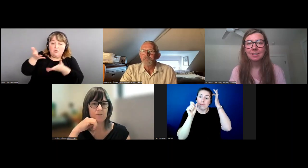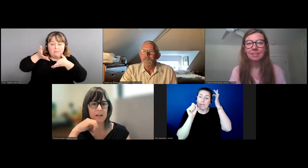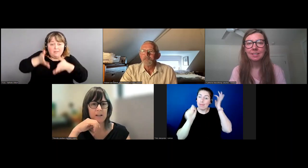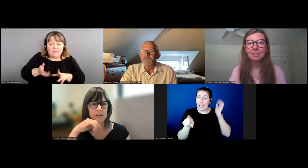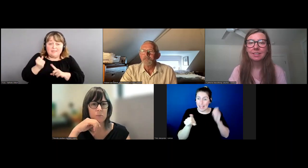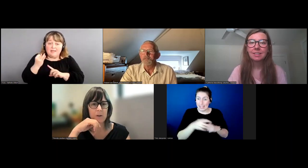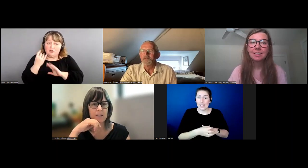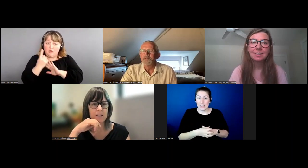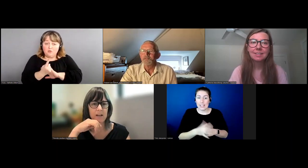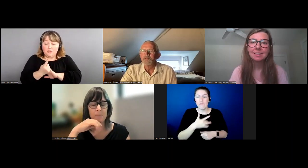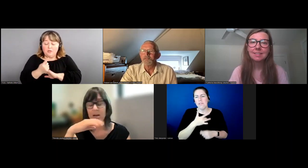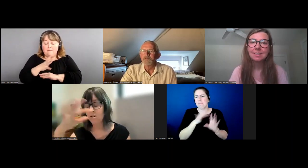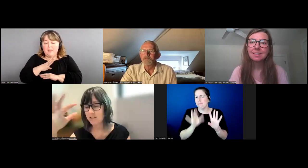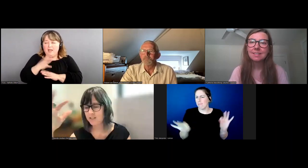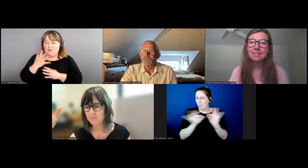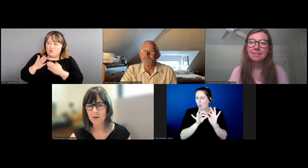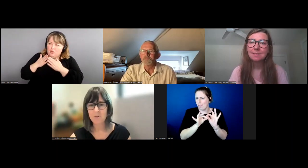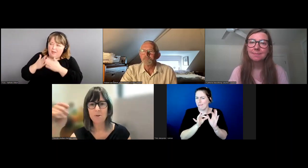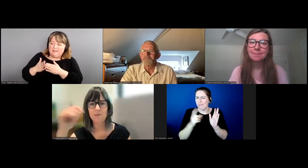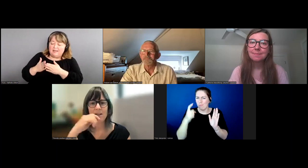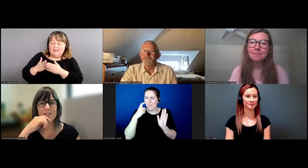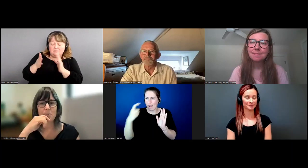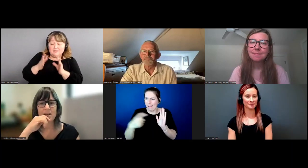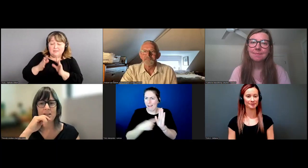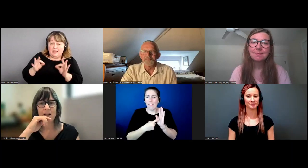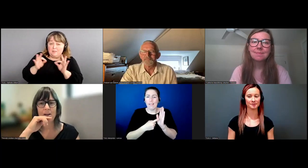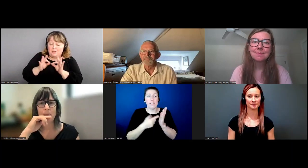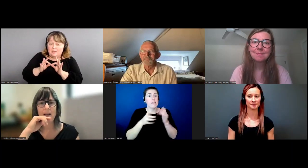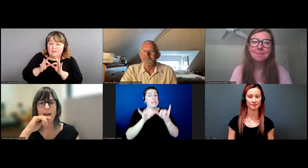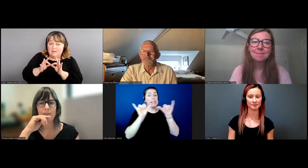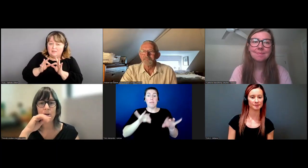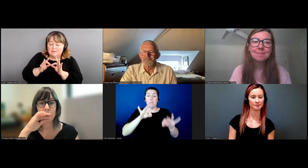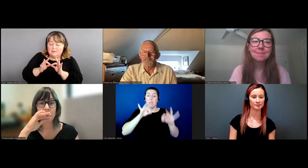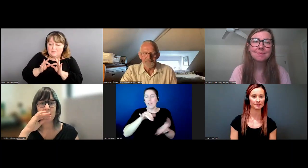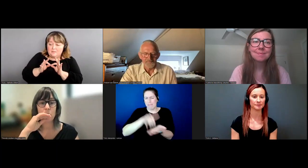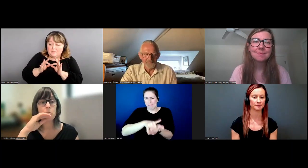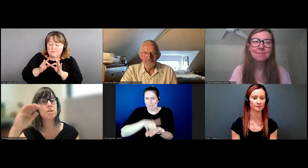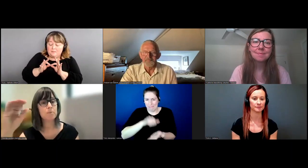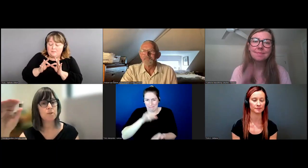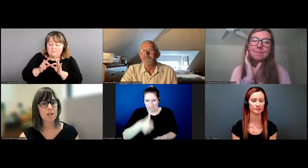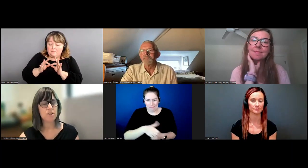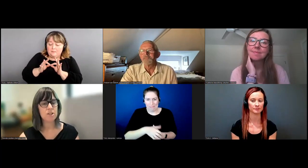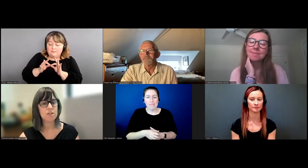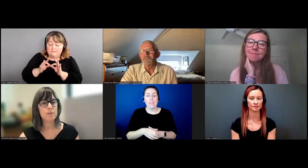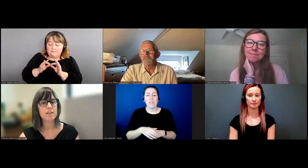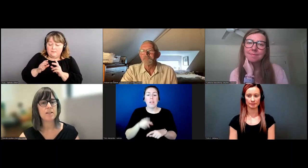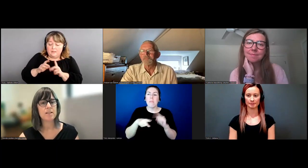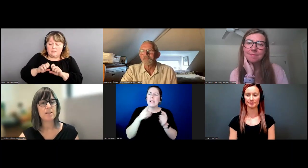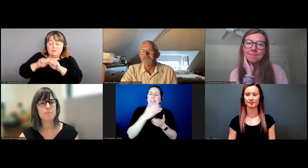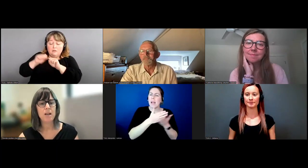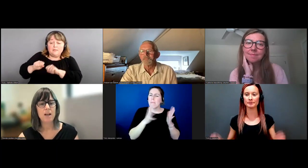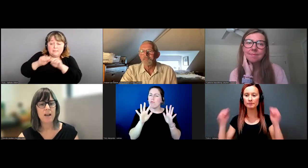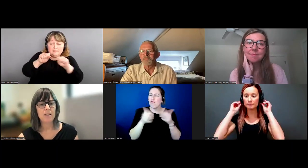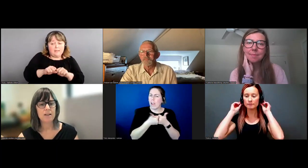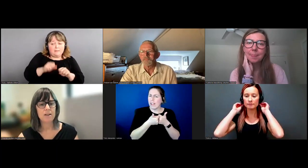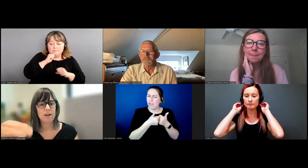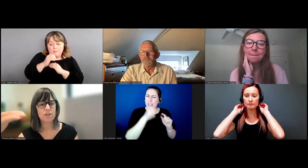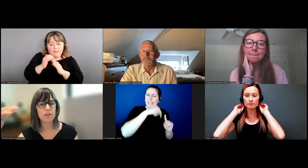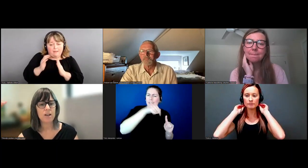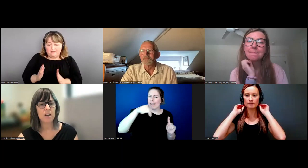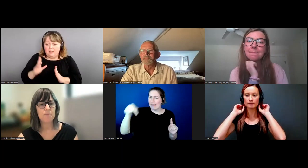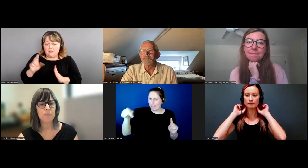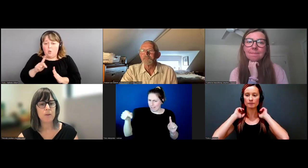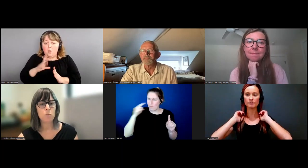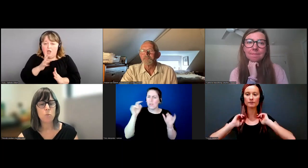to recognize what, I mean, all systems aren't perfect, but I have heard that there were some challenges with the system, and that they're